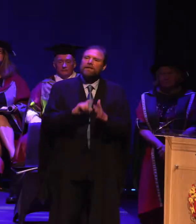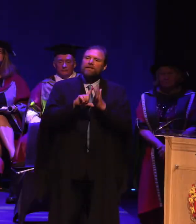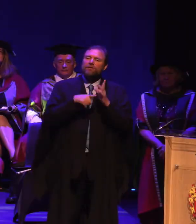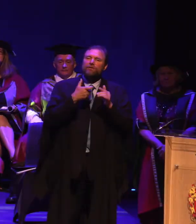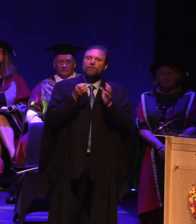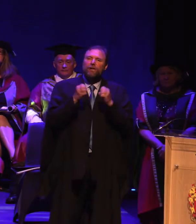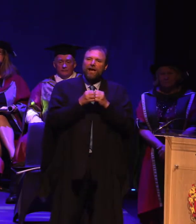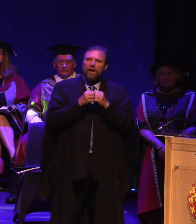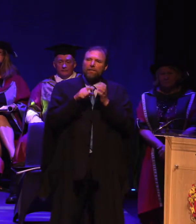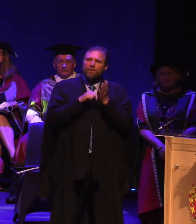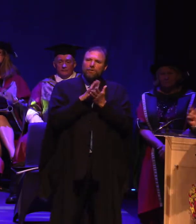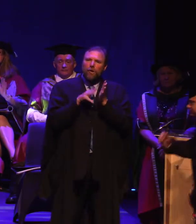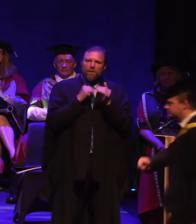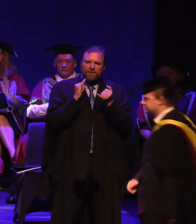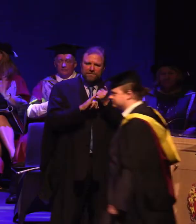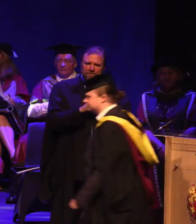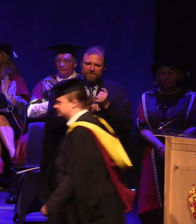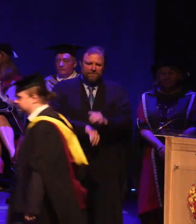Jacob Thomas.